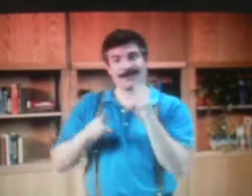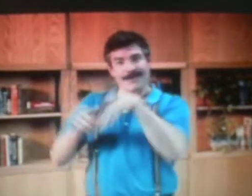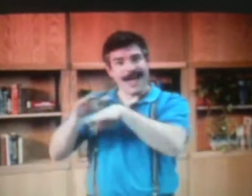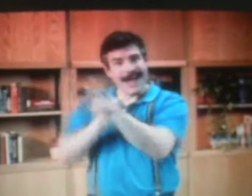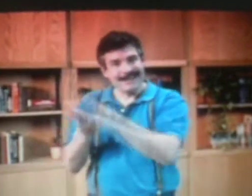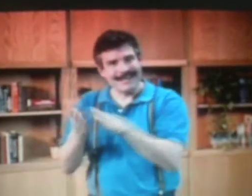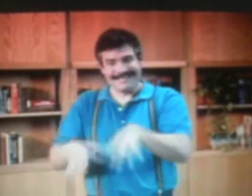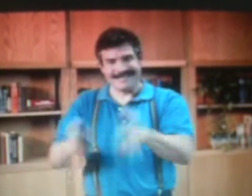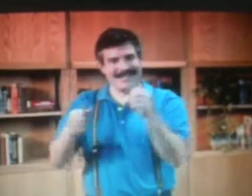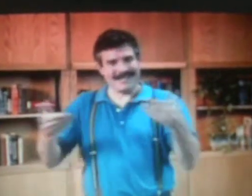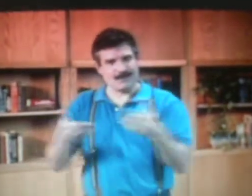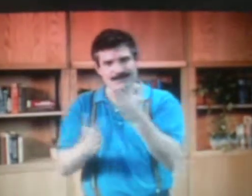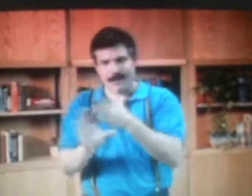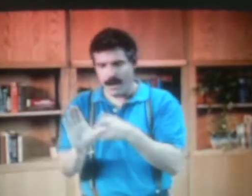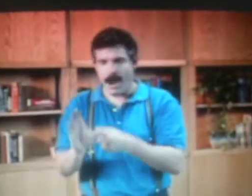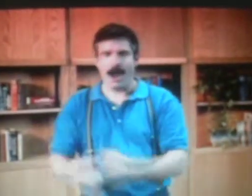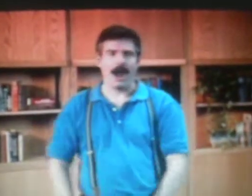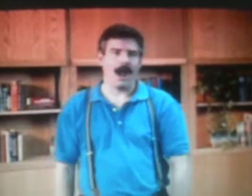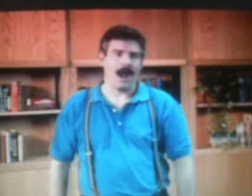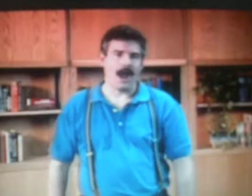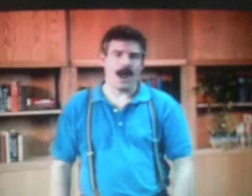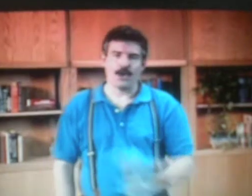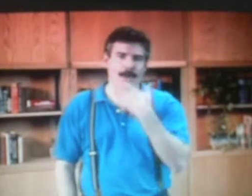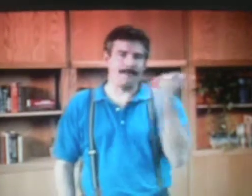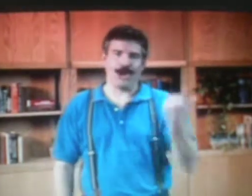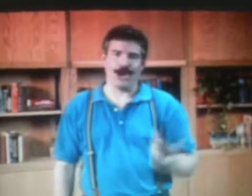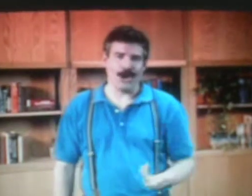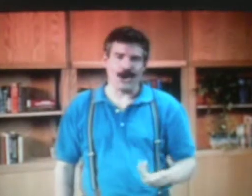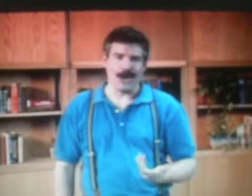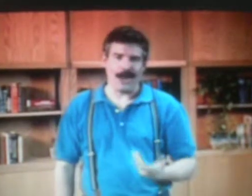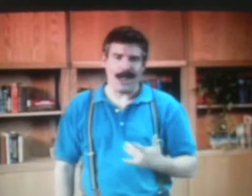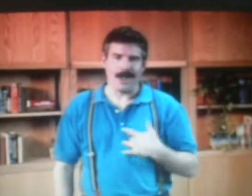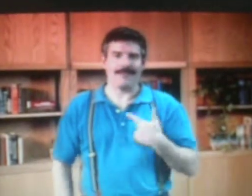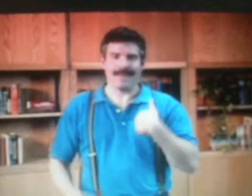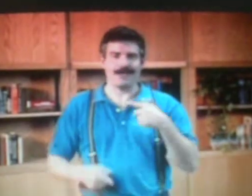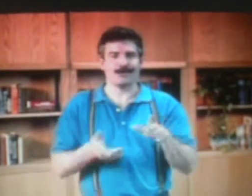I encouraged myself to not be so negative.